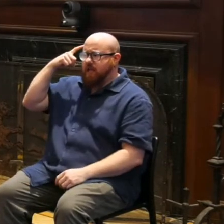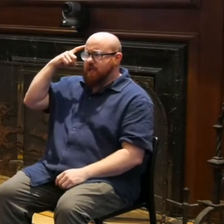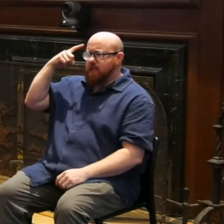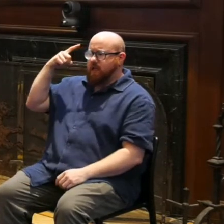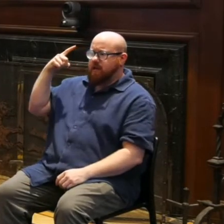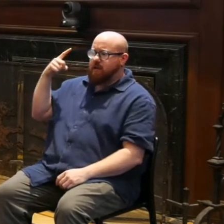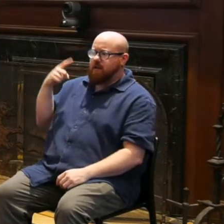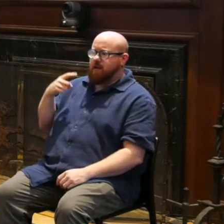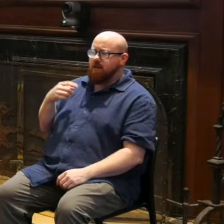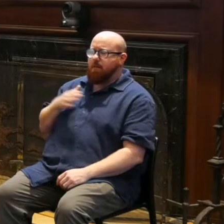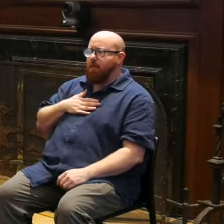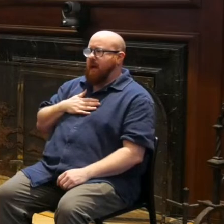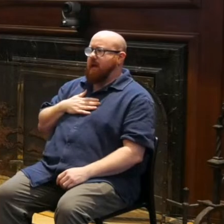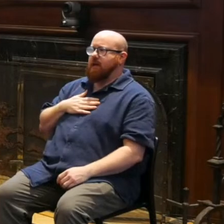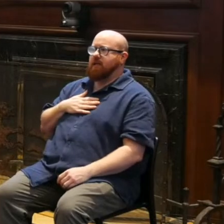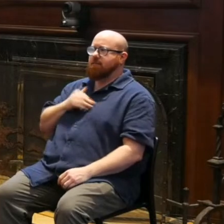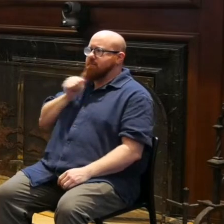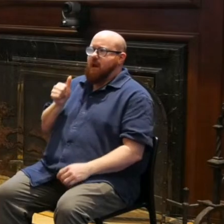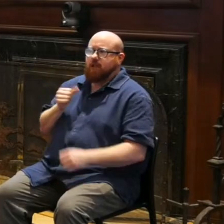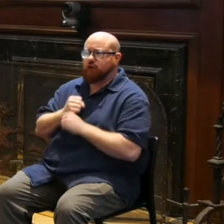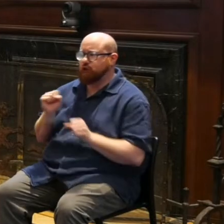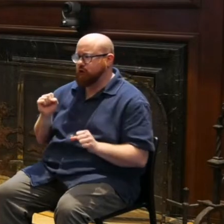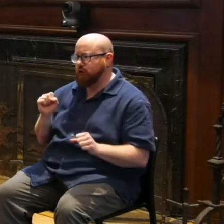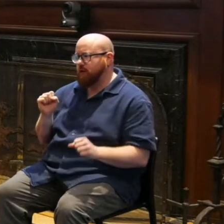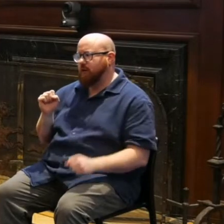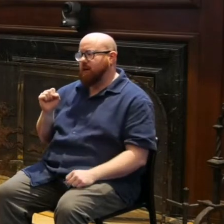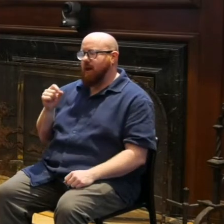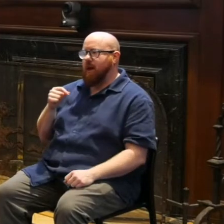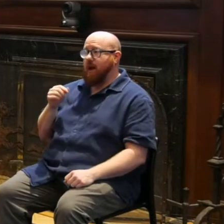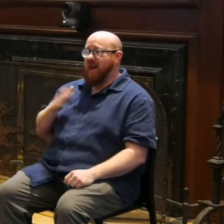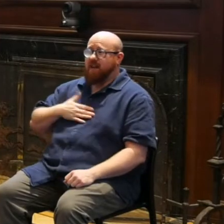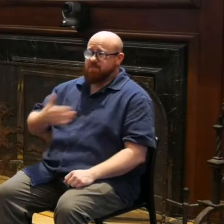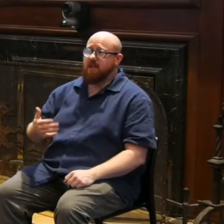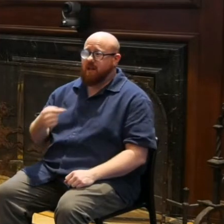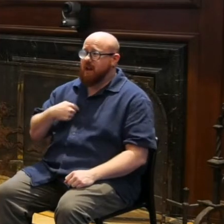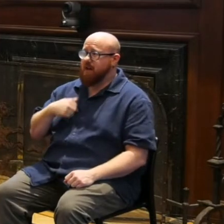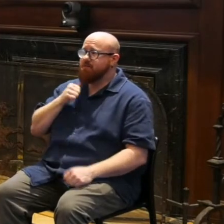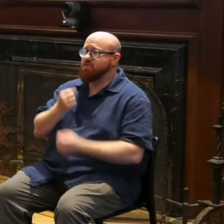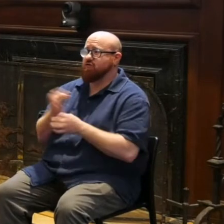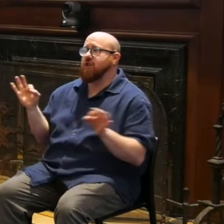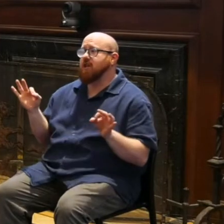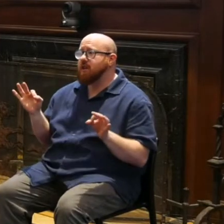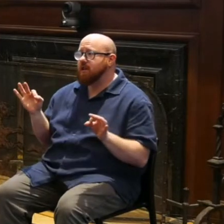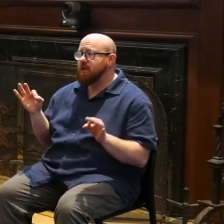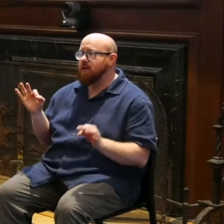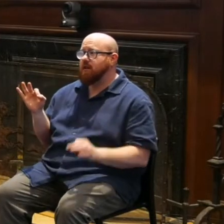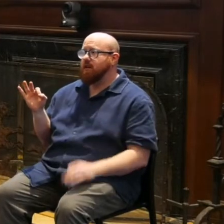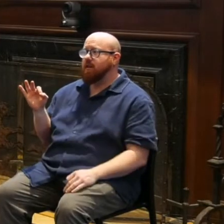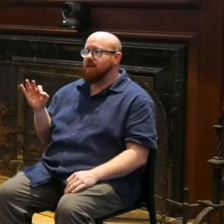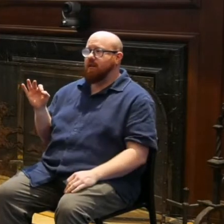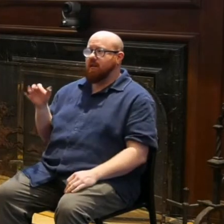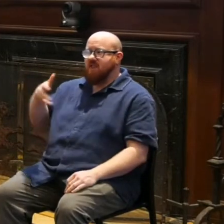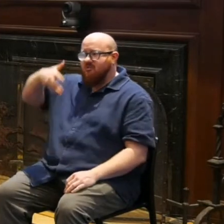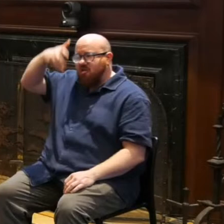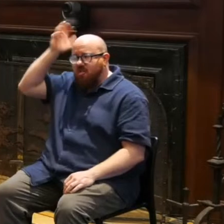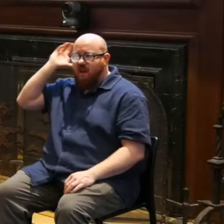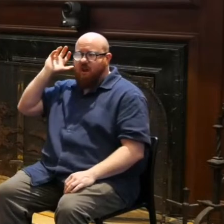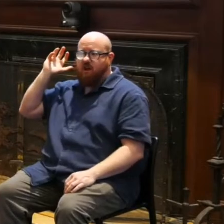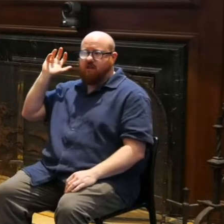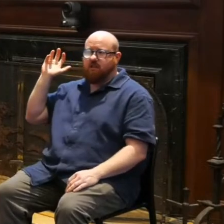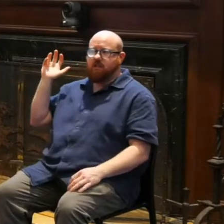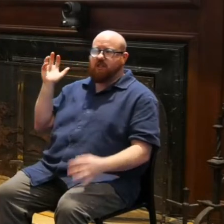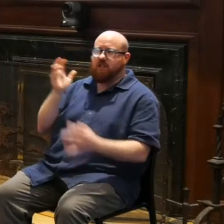my insecurities. I'll admit that I am afraid. Lions, tigers, and bears.